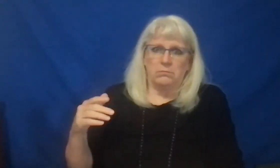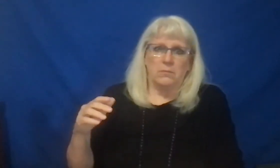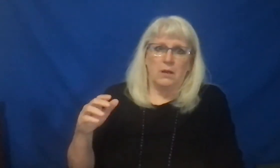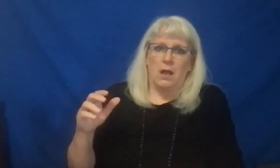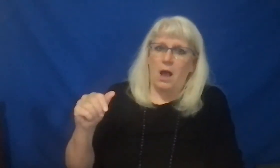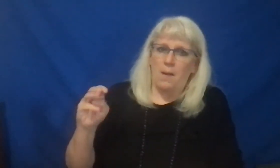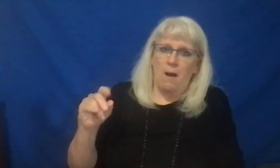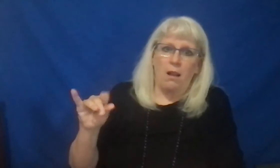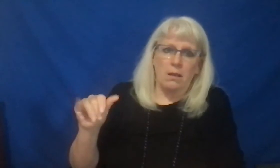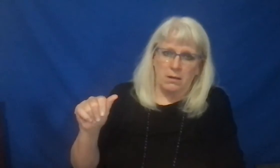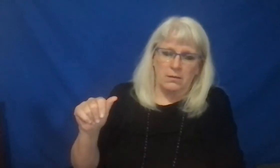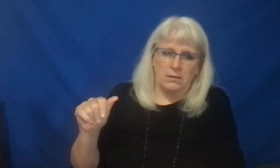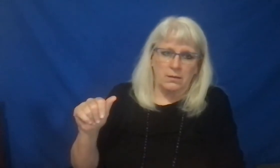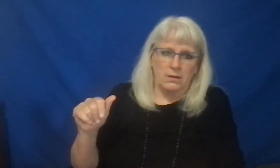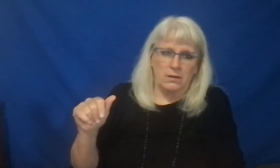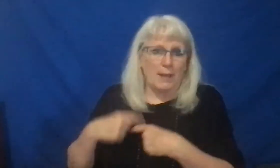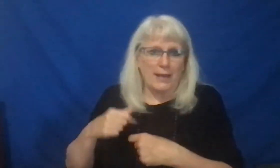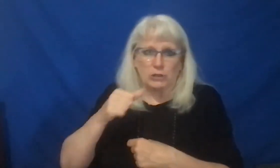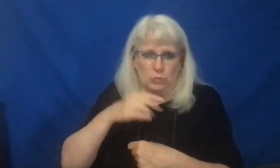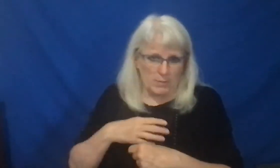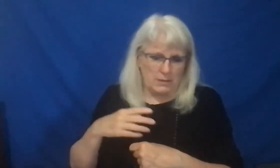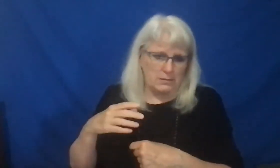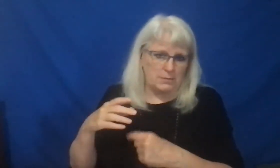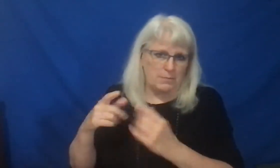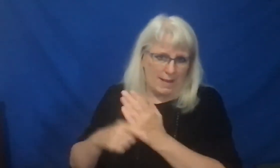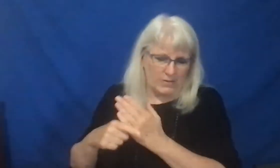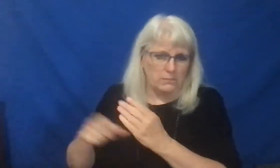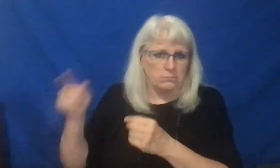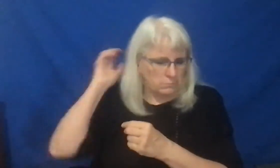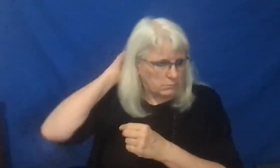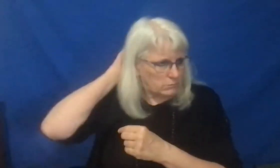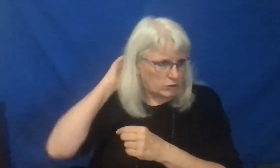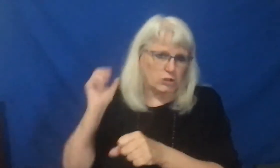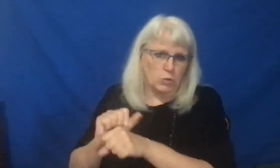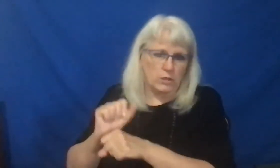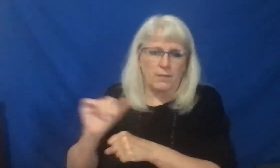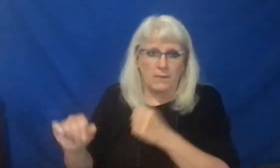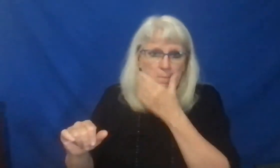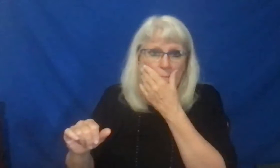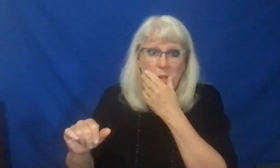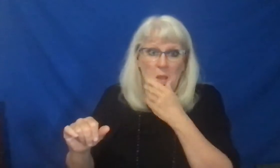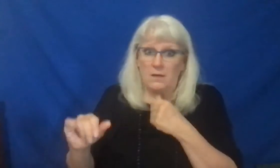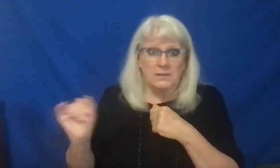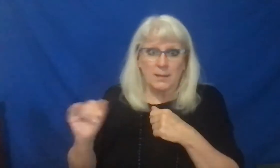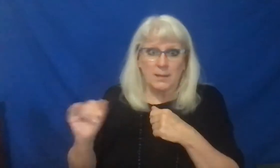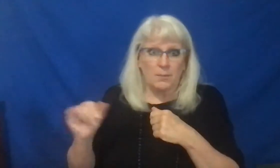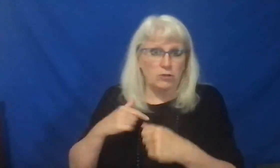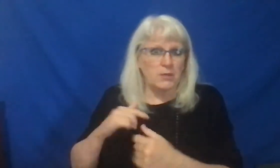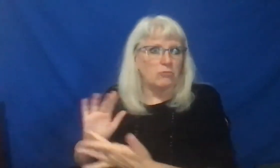working on the Spanish women's pamphlet, and she is doing a similar thing that I did. So I'm really